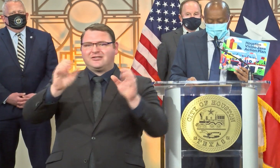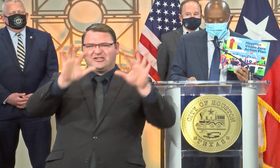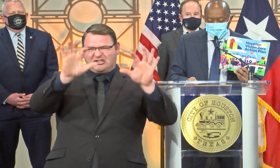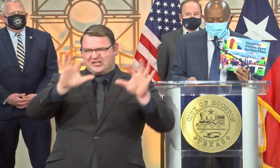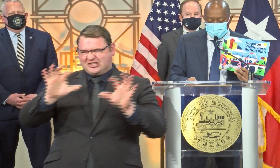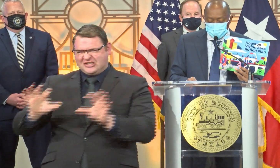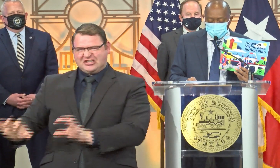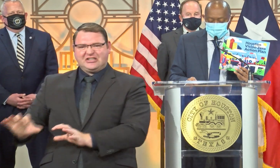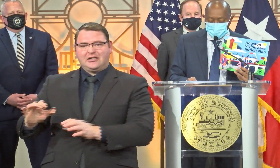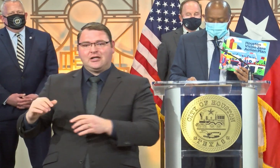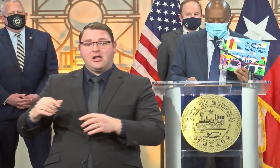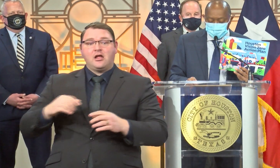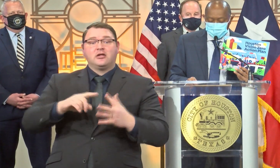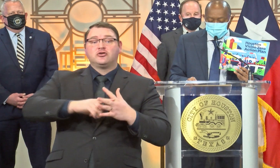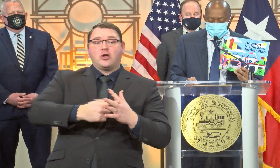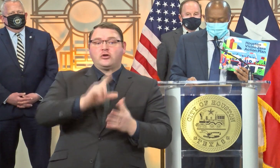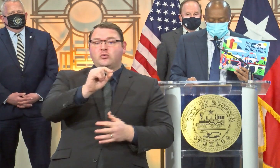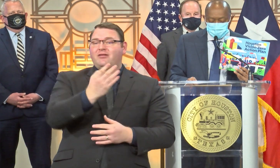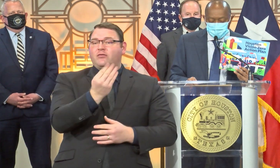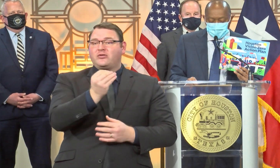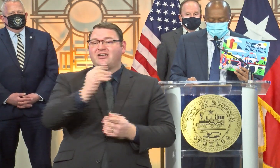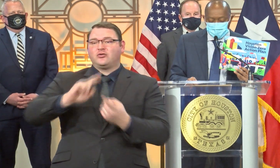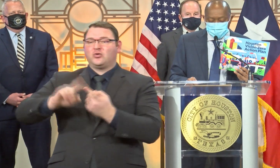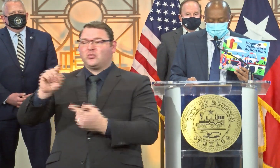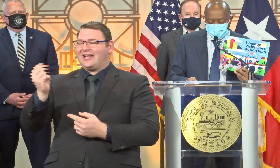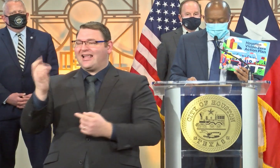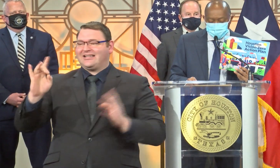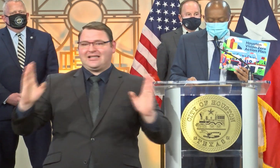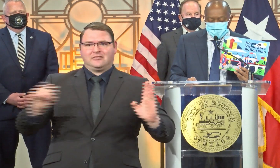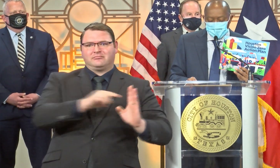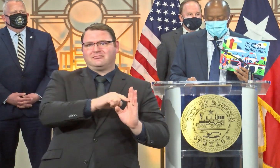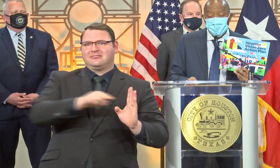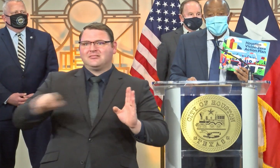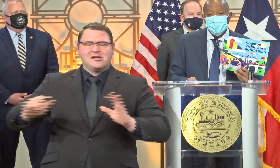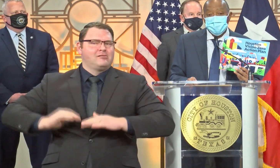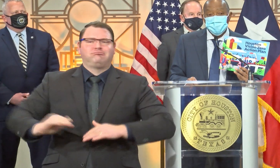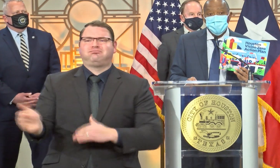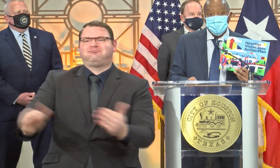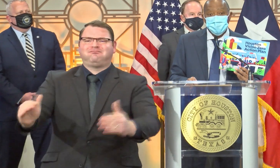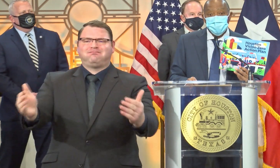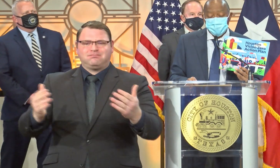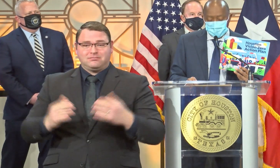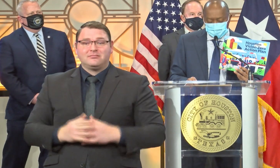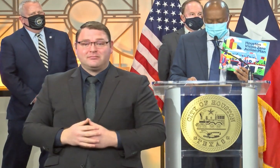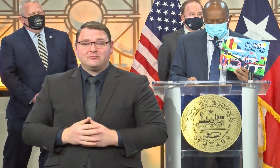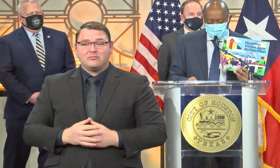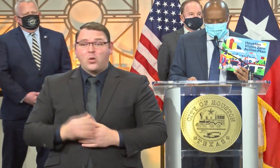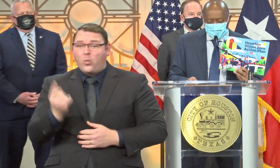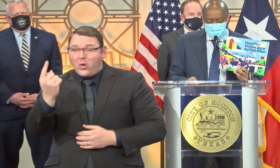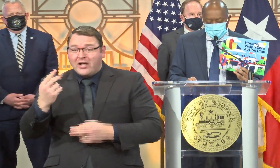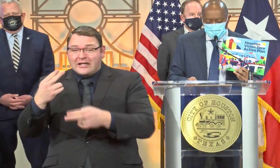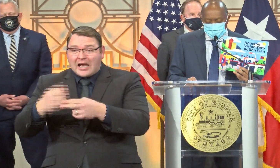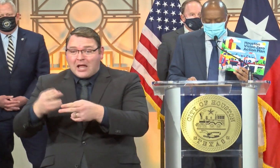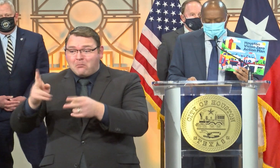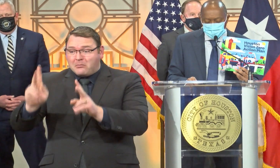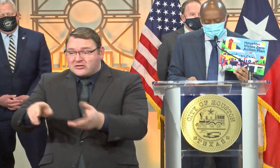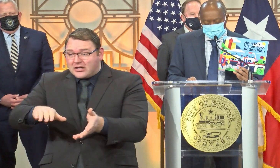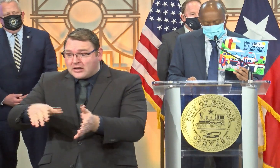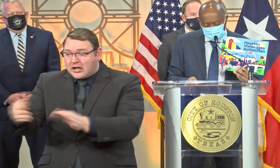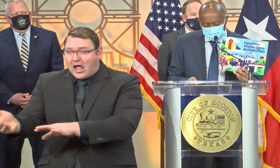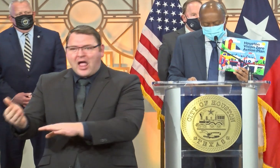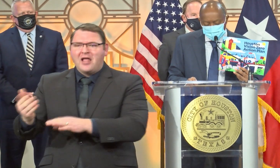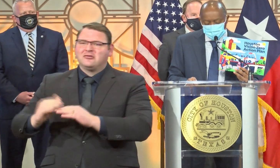2018. Each of their names is a reason to end traffic deaths. One name is one too many. Our goals